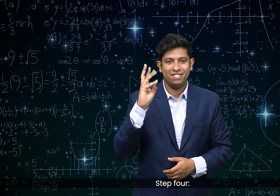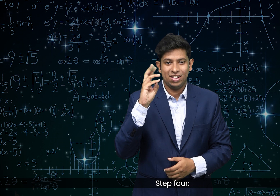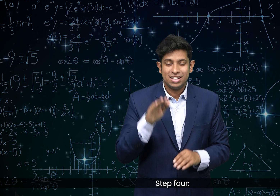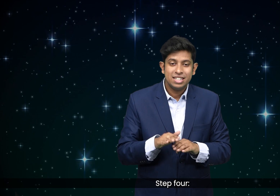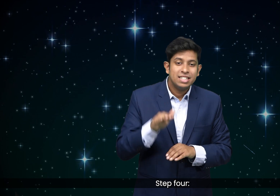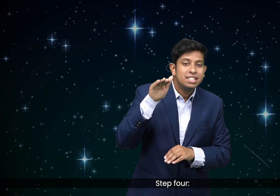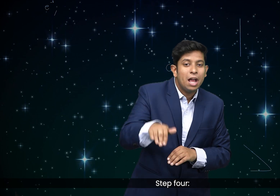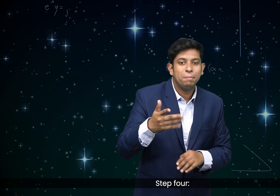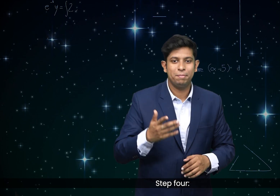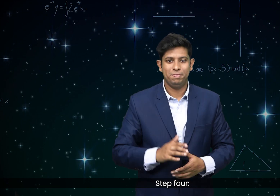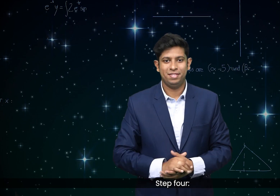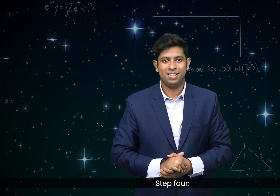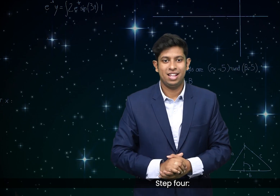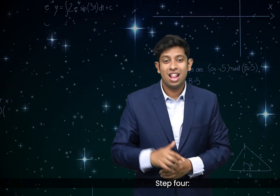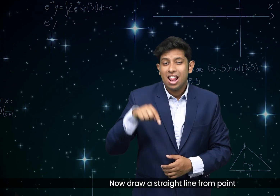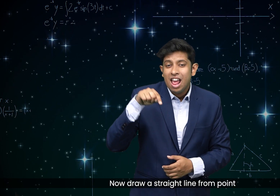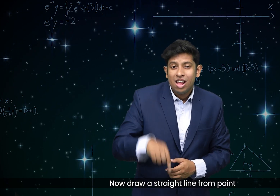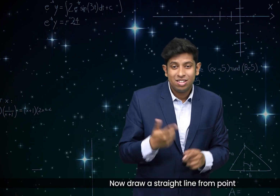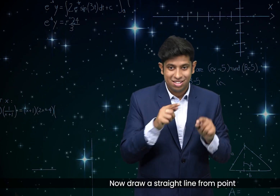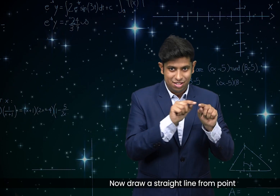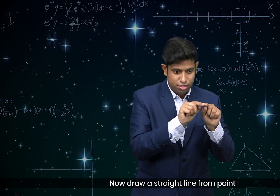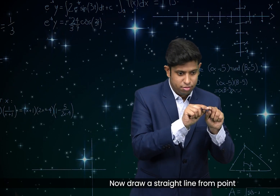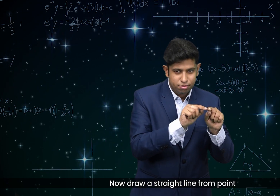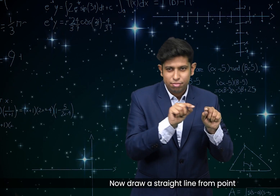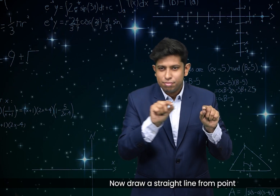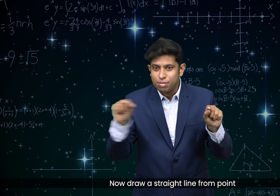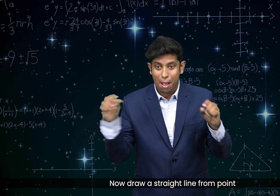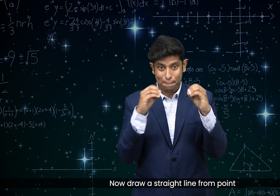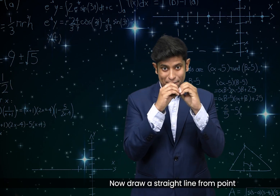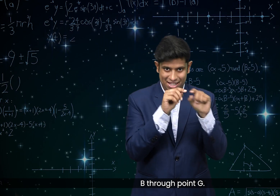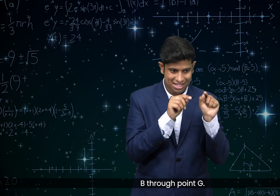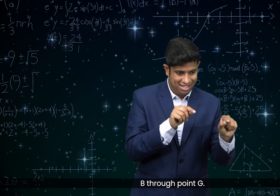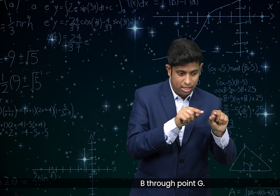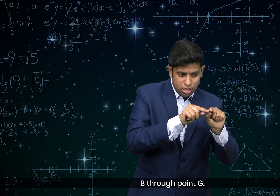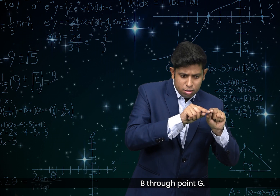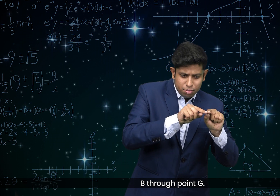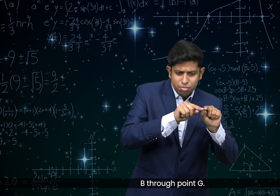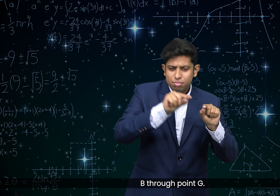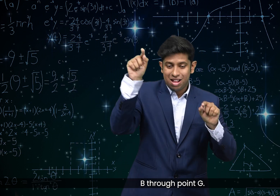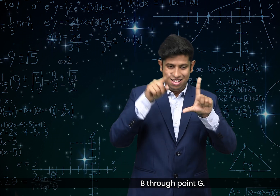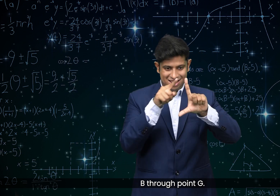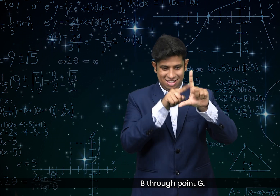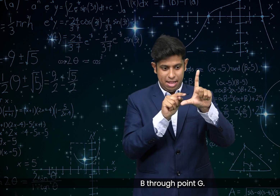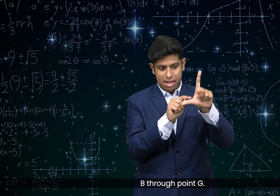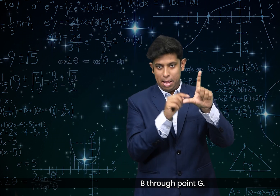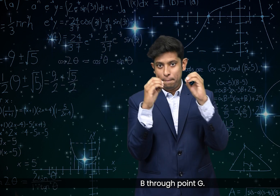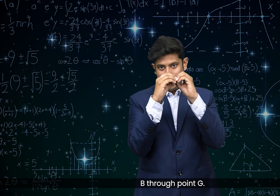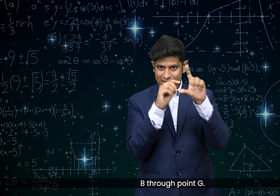Step 4. Now draw a straight line from point B through point G.